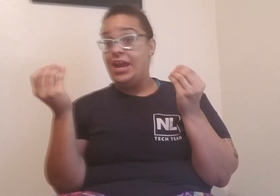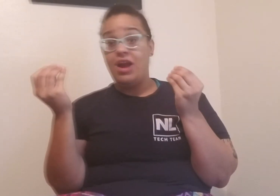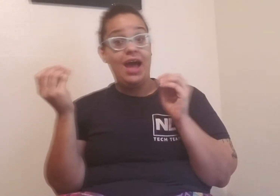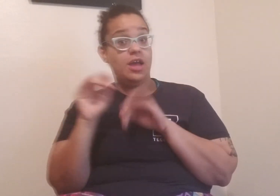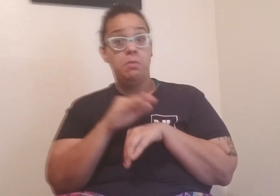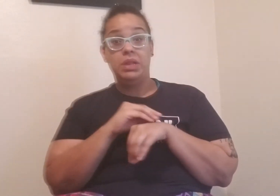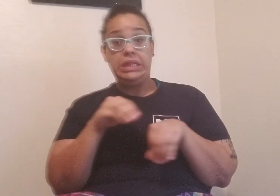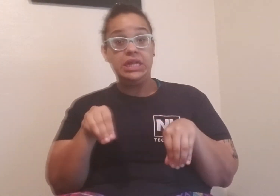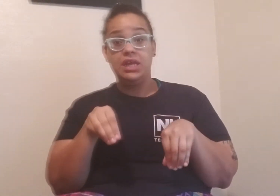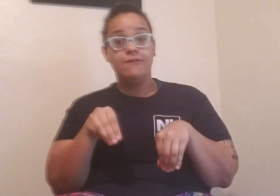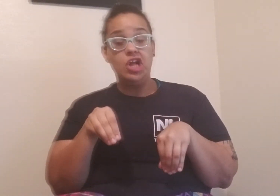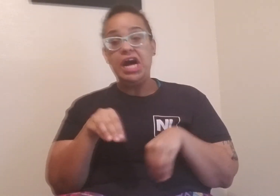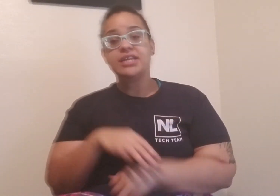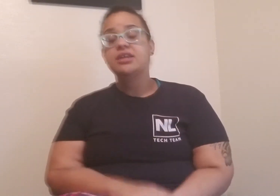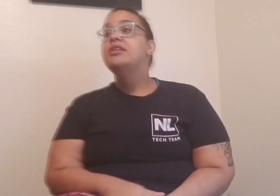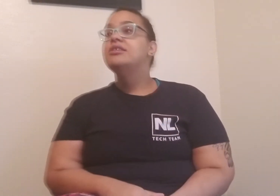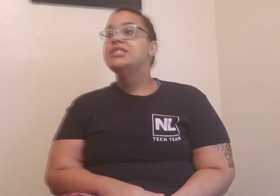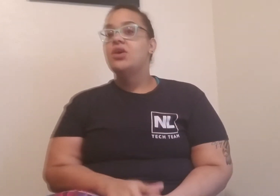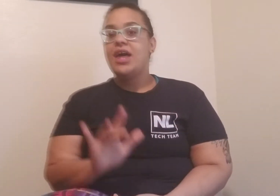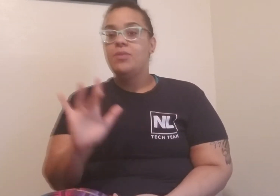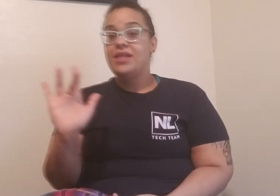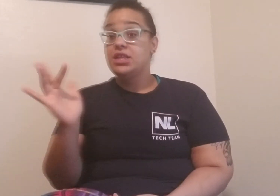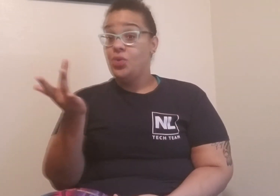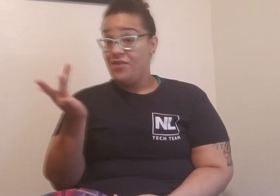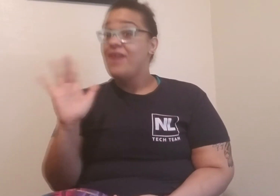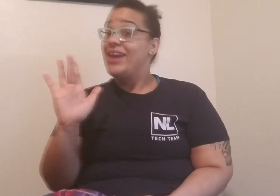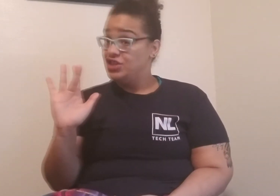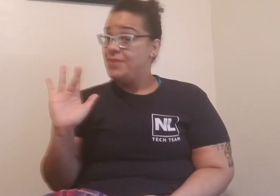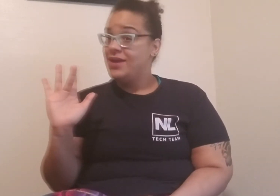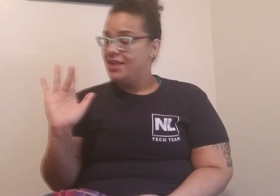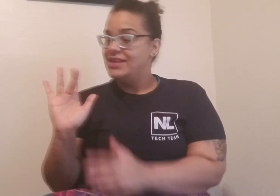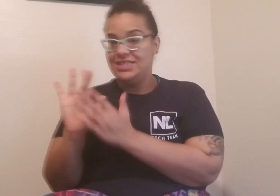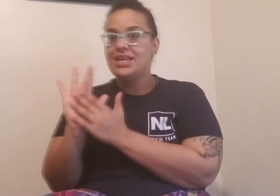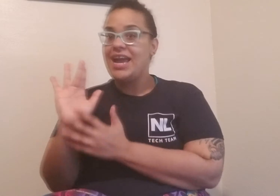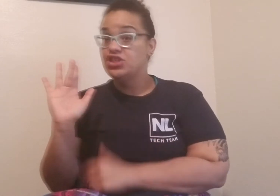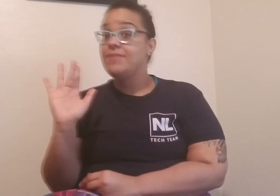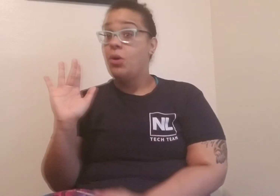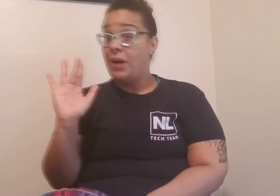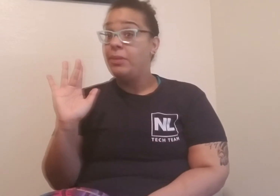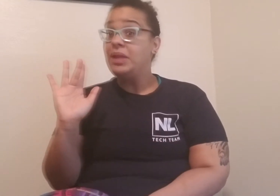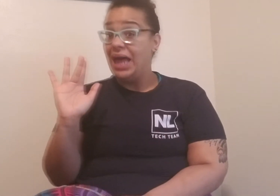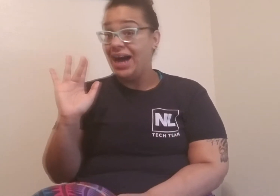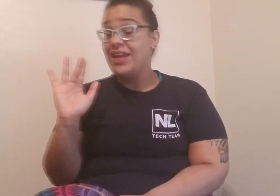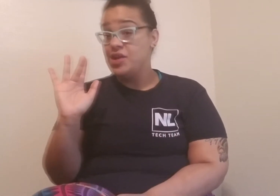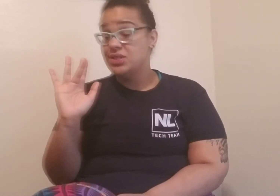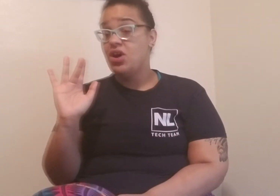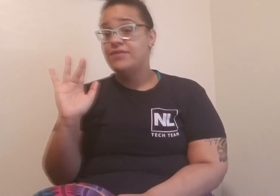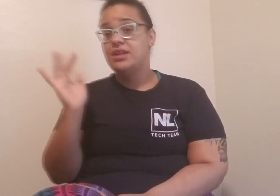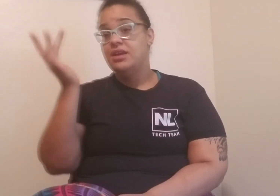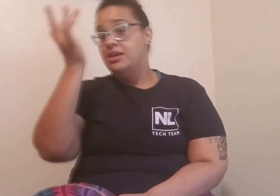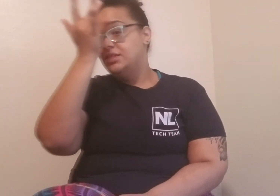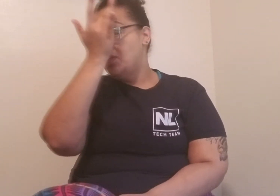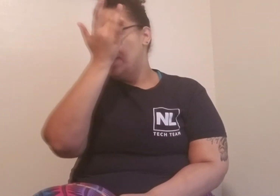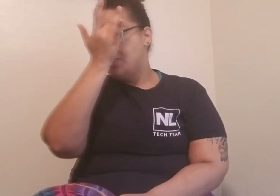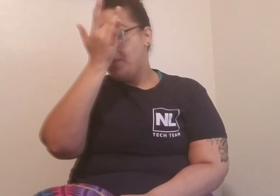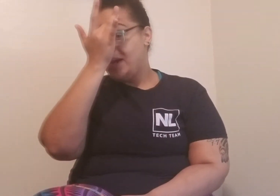I completely forgot. So that'll be like the 25 hand shape again. This is a hand shape that will pop up a lot. They use it often. So this, remember I said